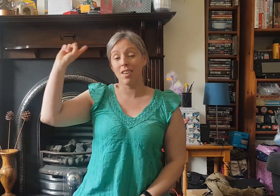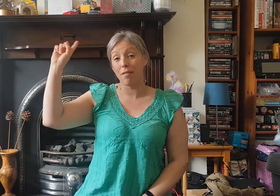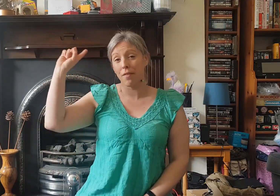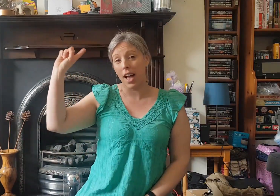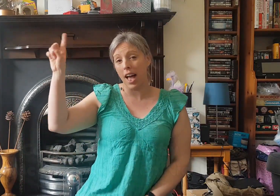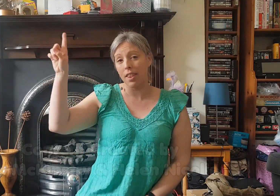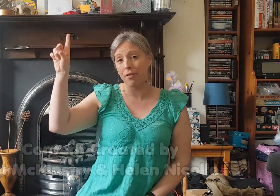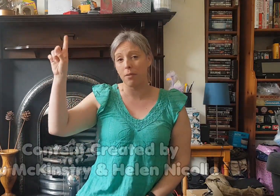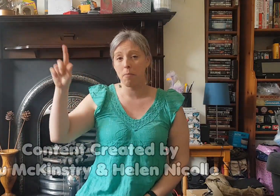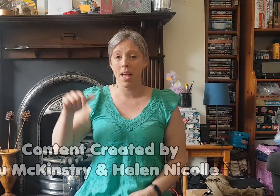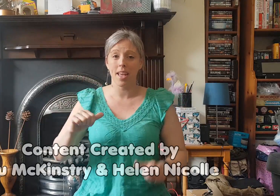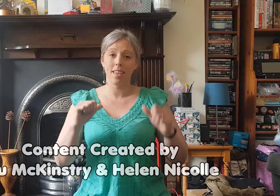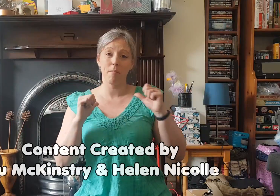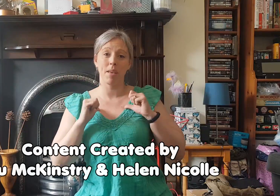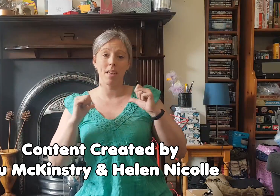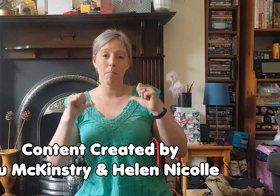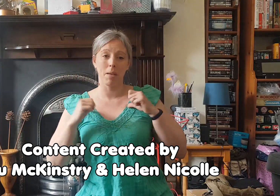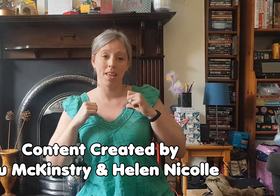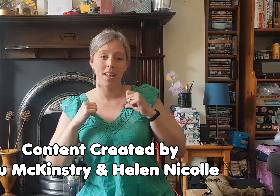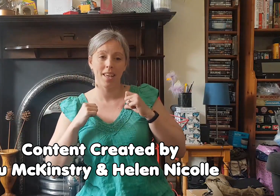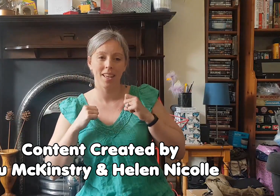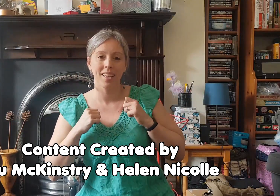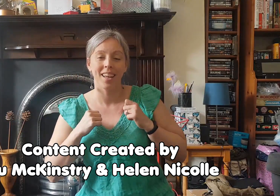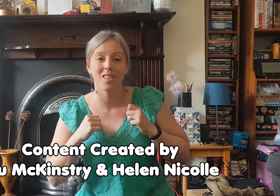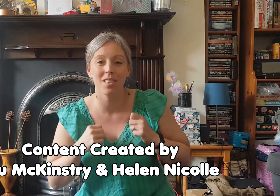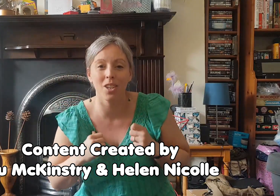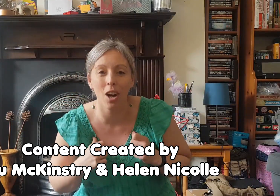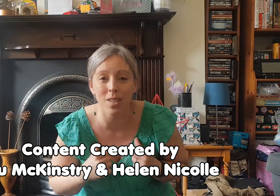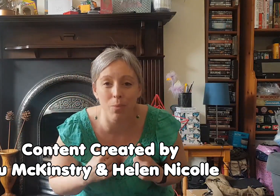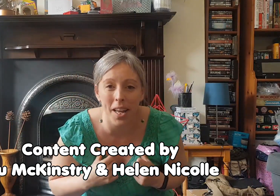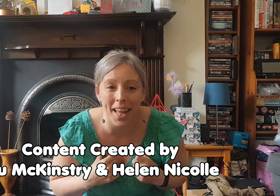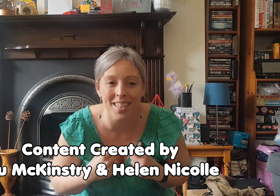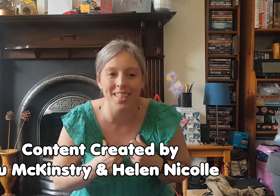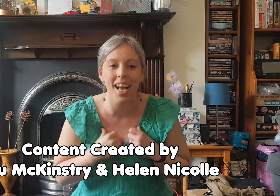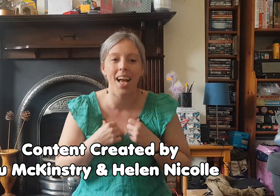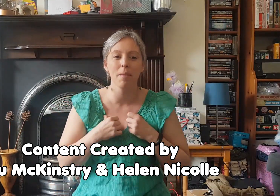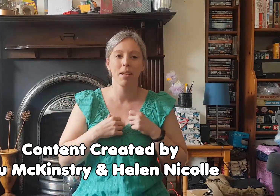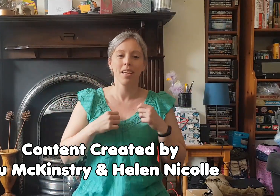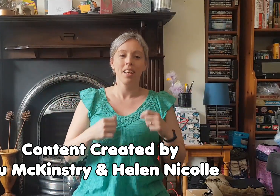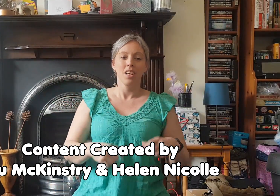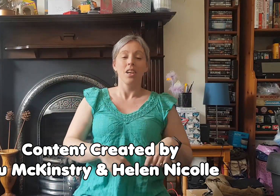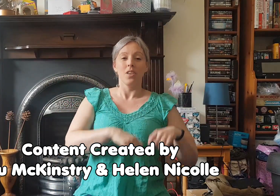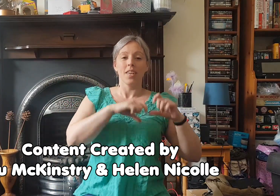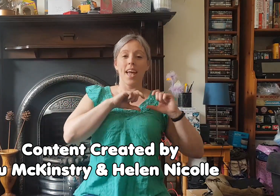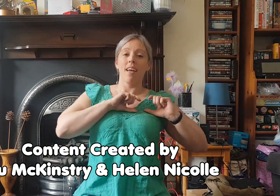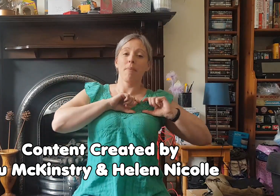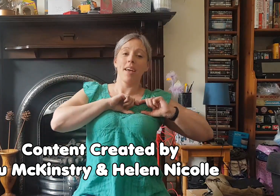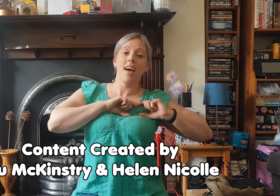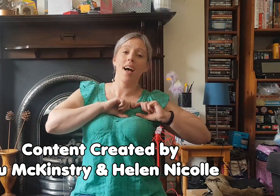father for making me me let's do the chorus one last time because you gave me a heart